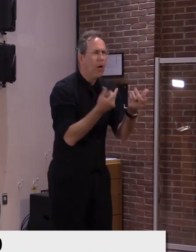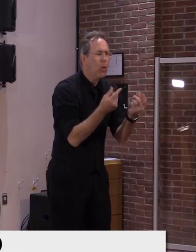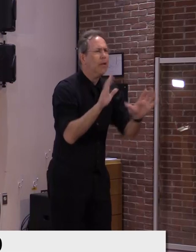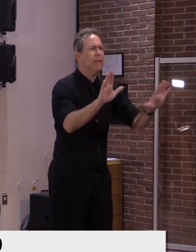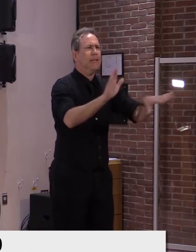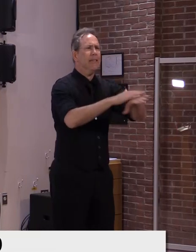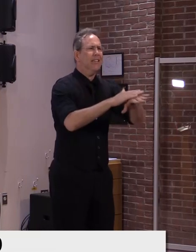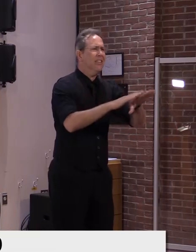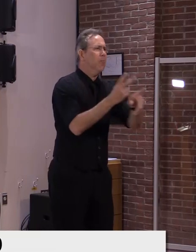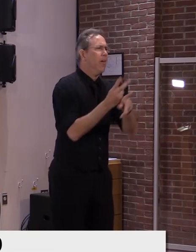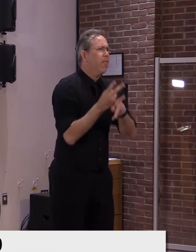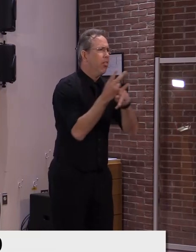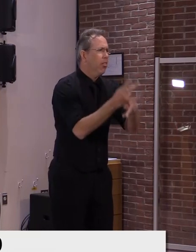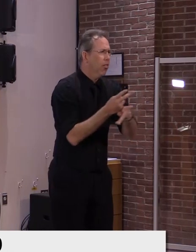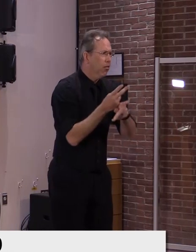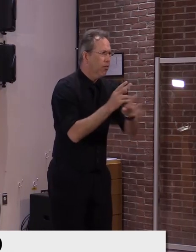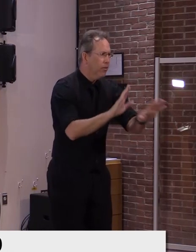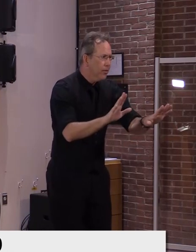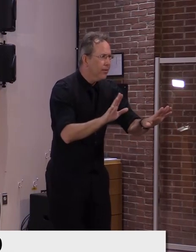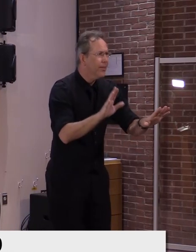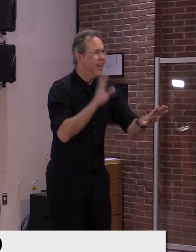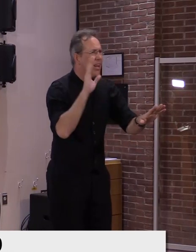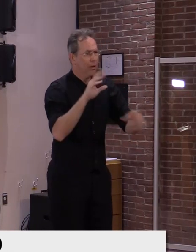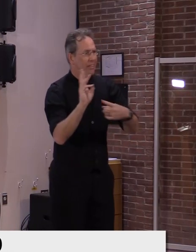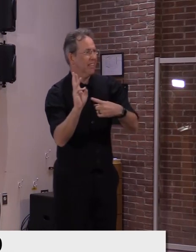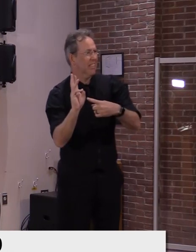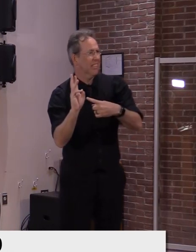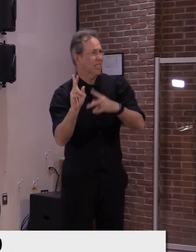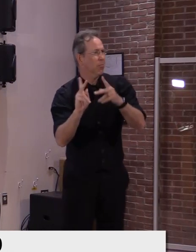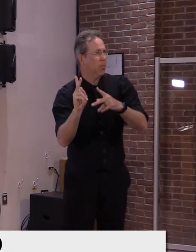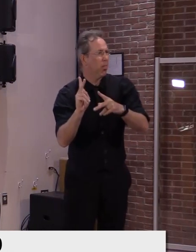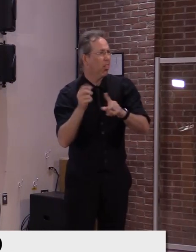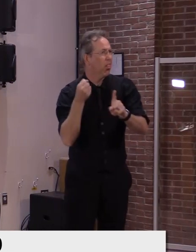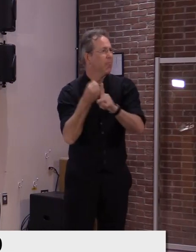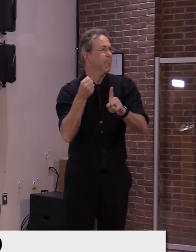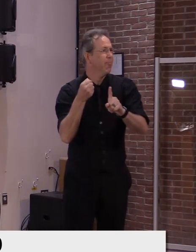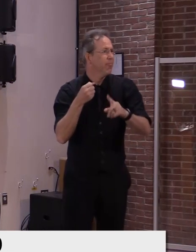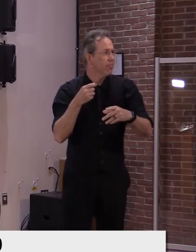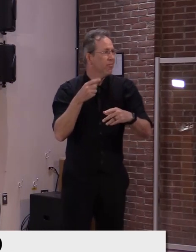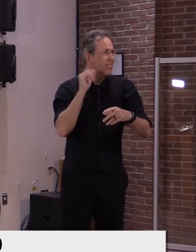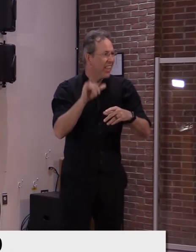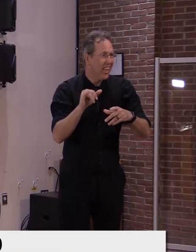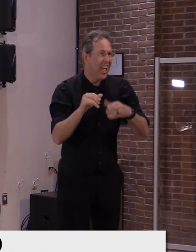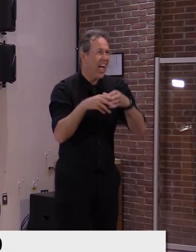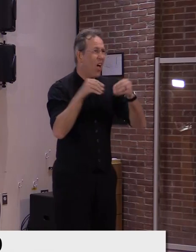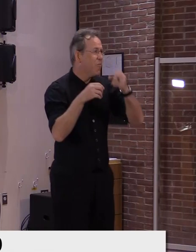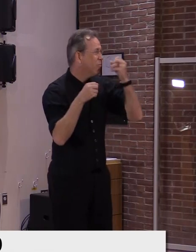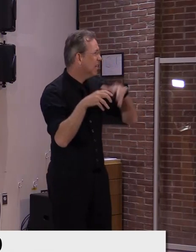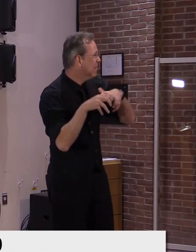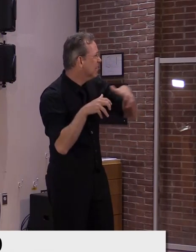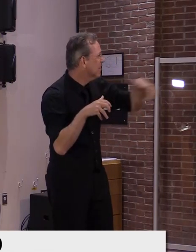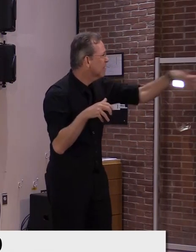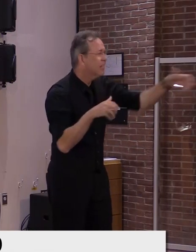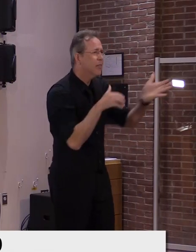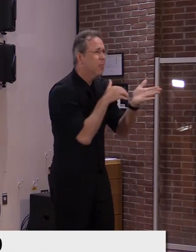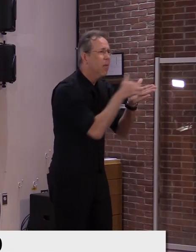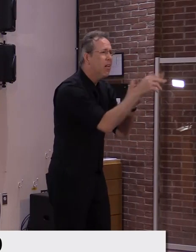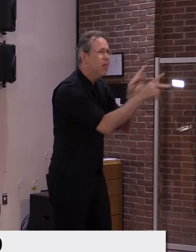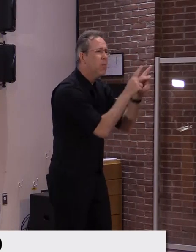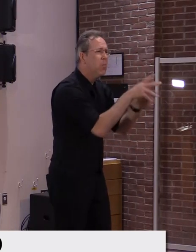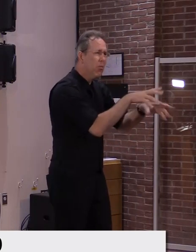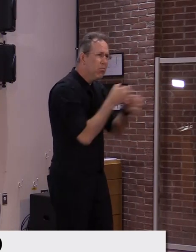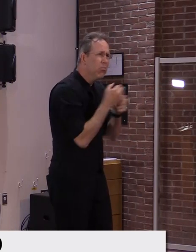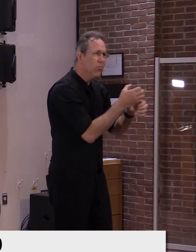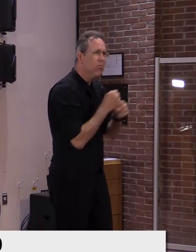governor mentioned, 6 people out of more than 6.8 million developed blood clots. Federal authorities